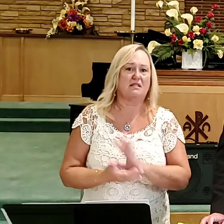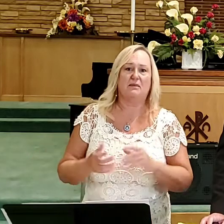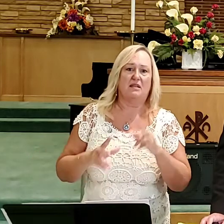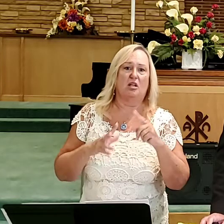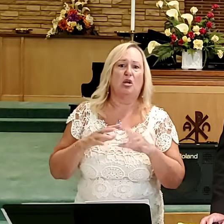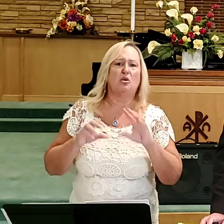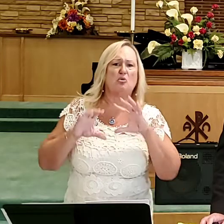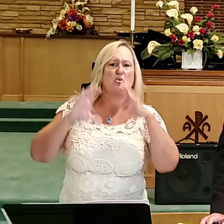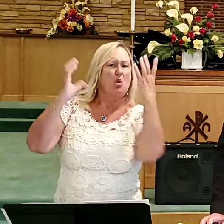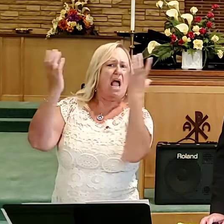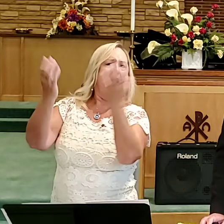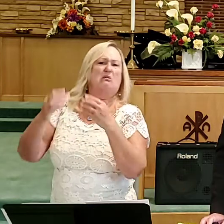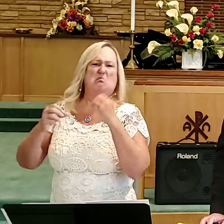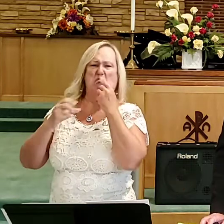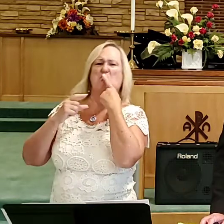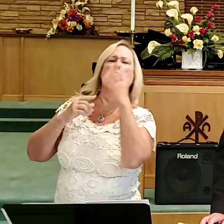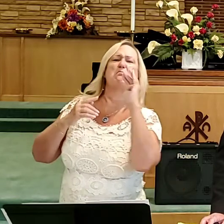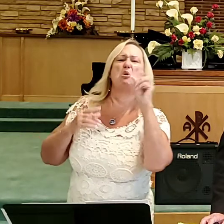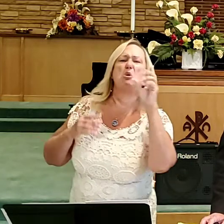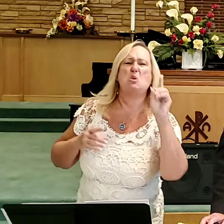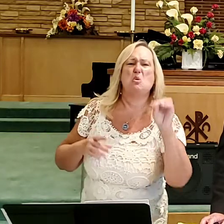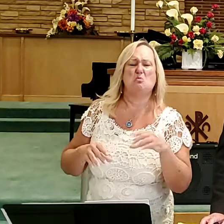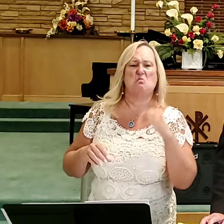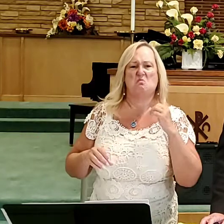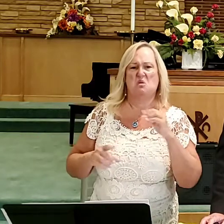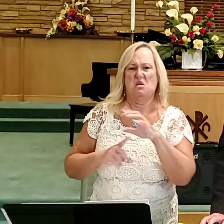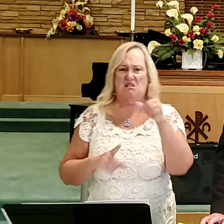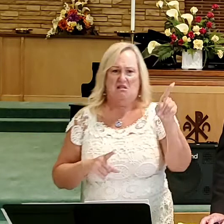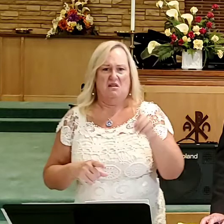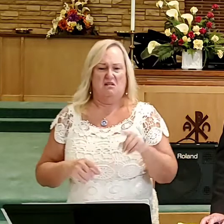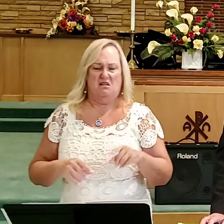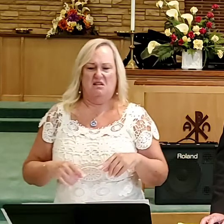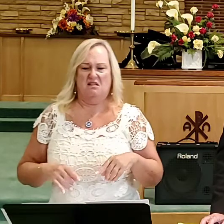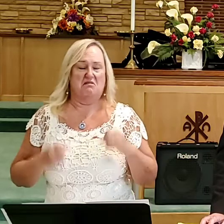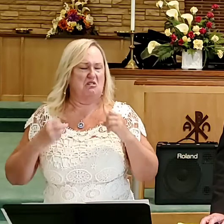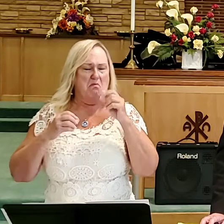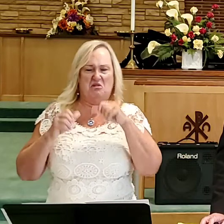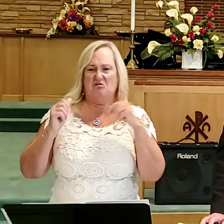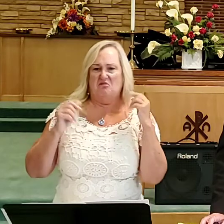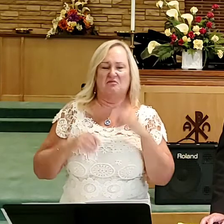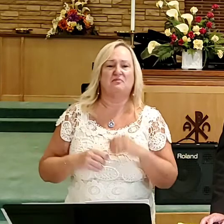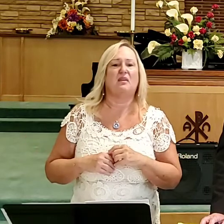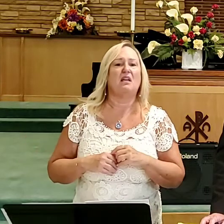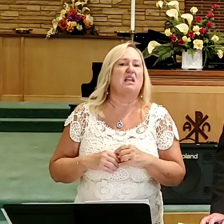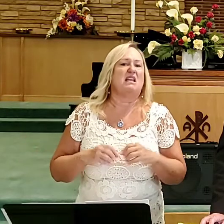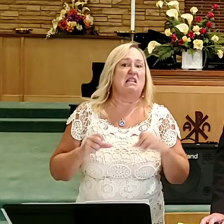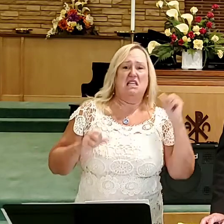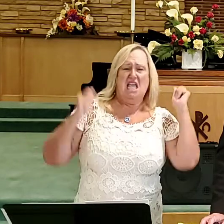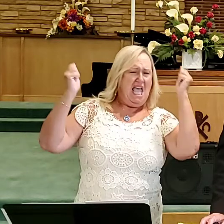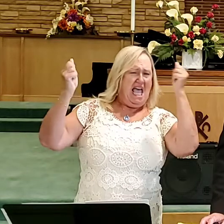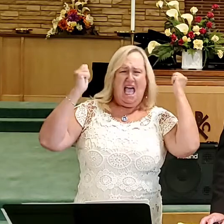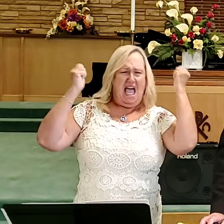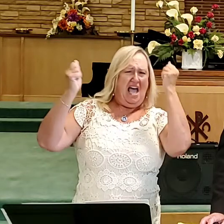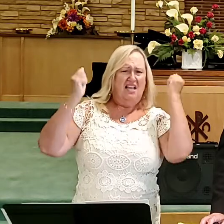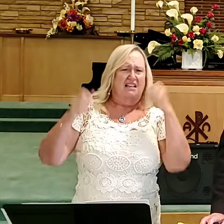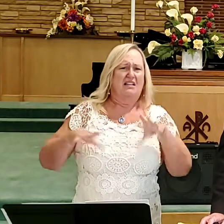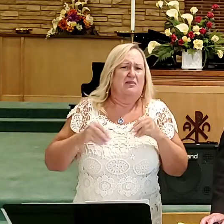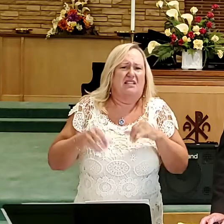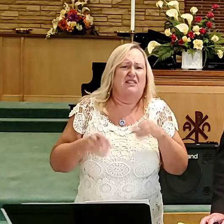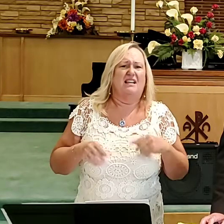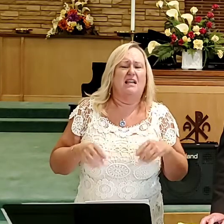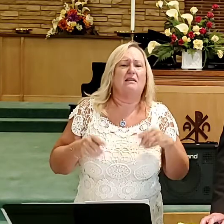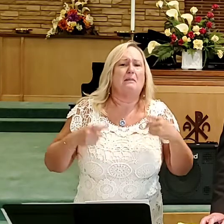Some in the crowd booed the cornerback. So much fun. Some yelled that the receiver